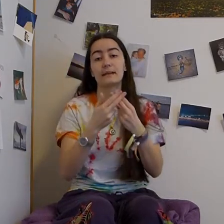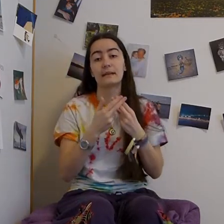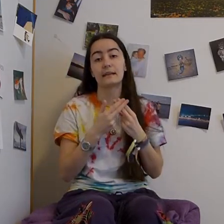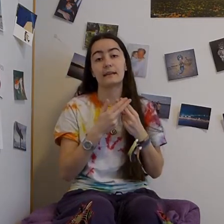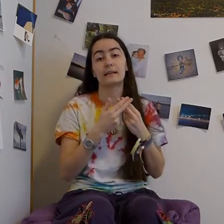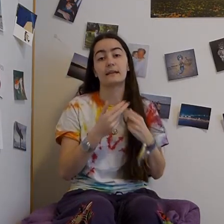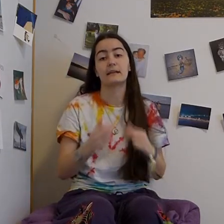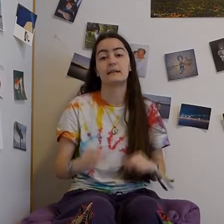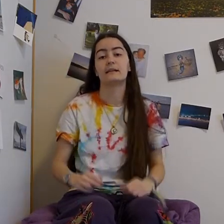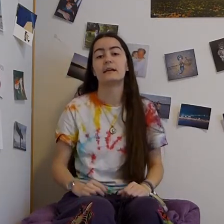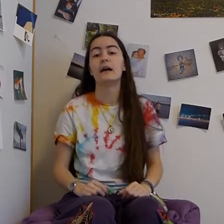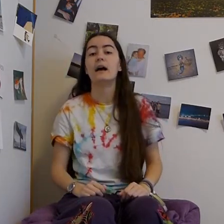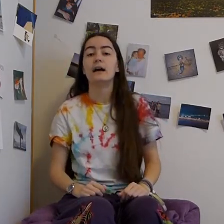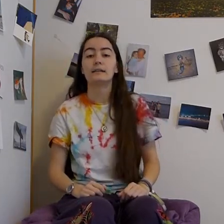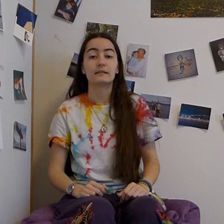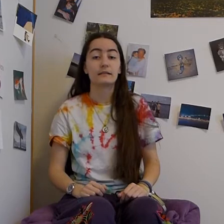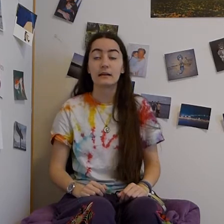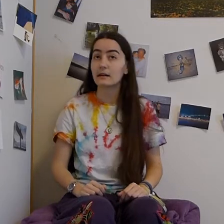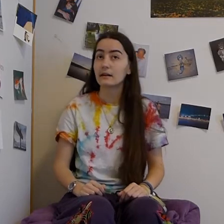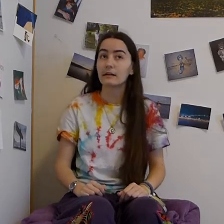me. And